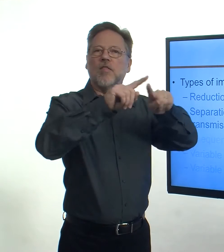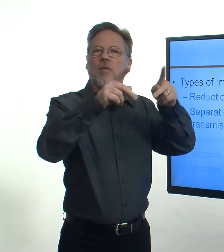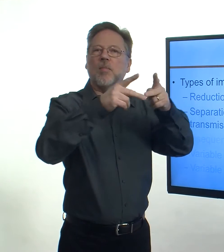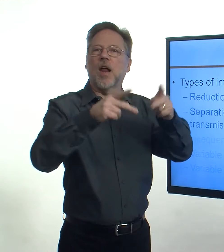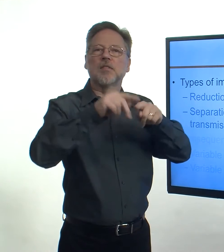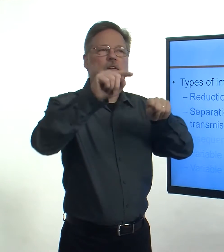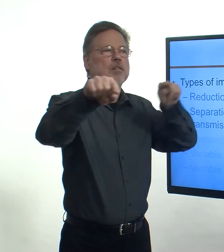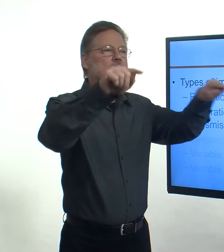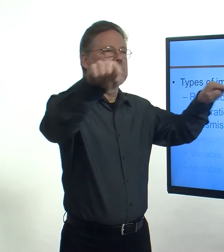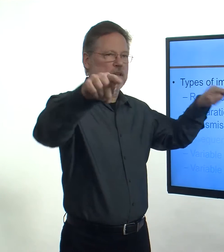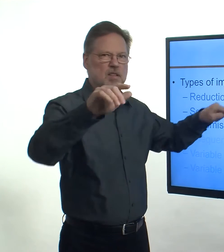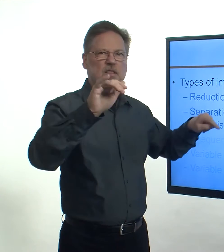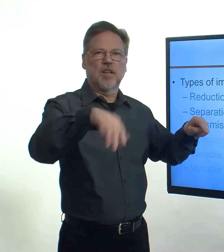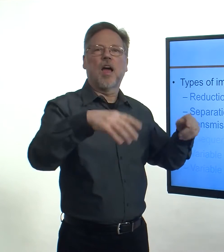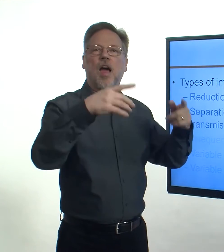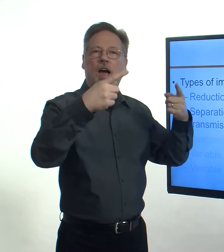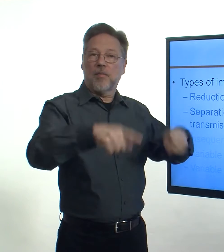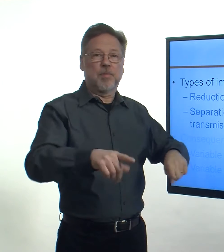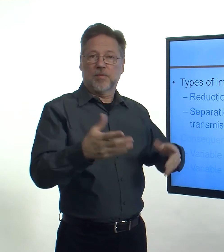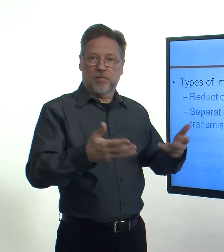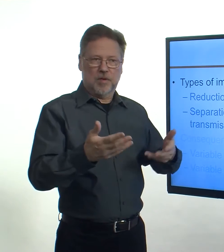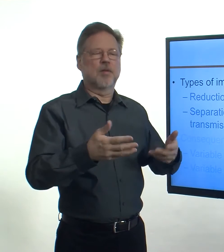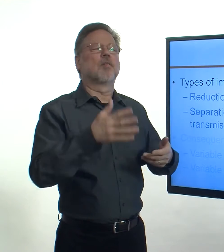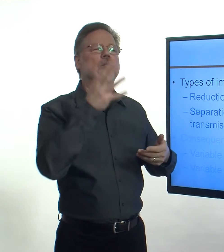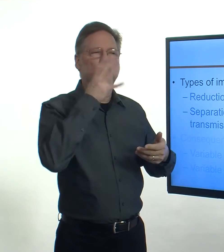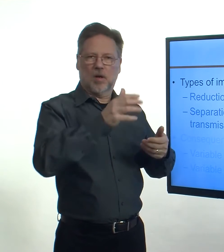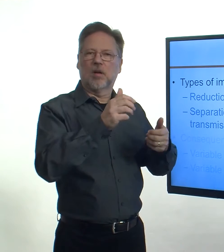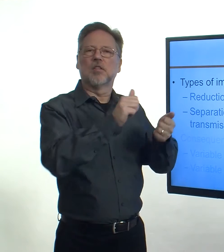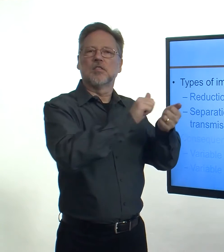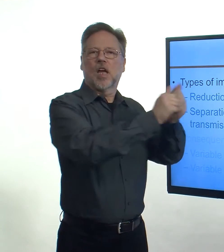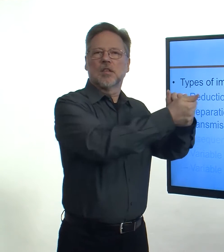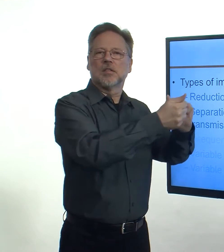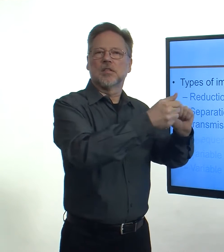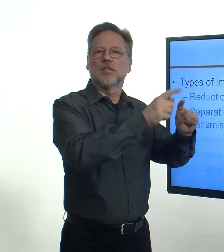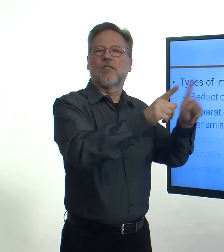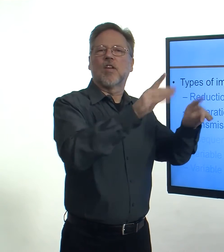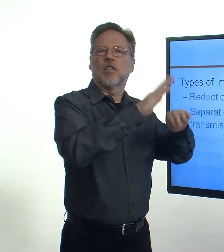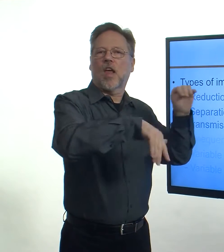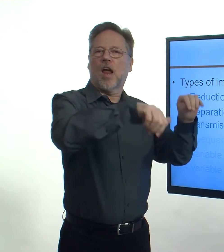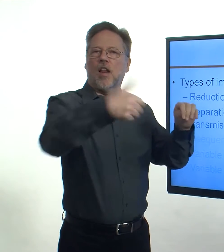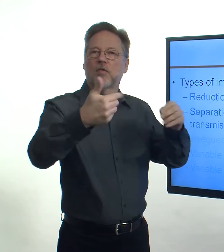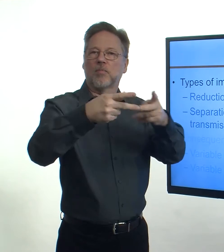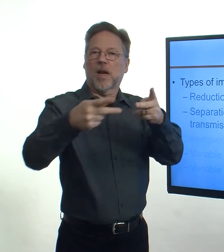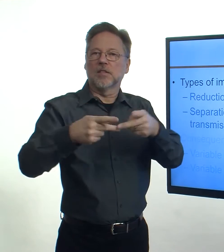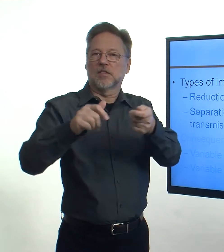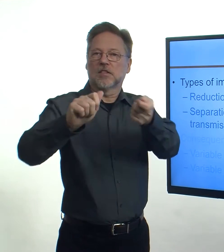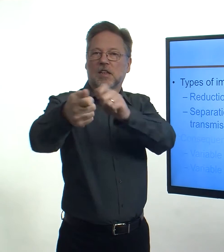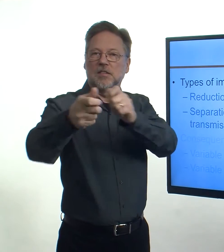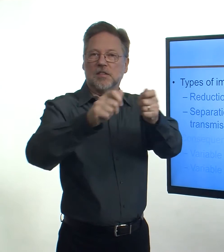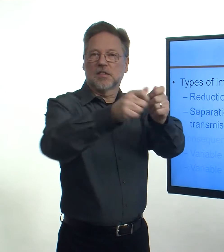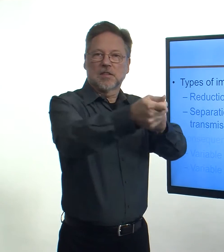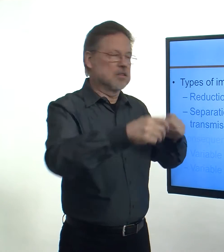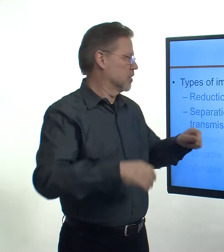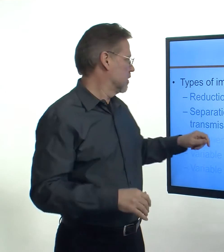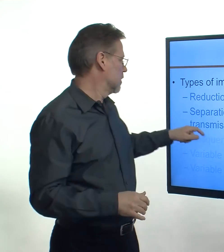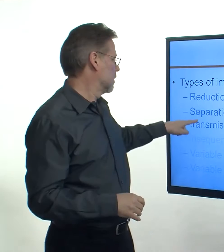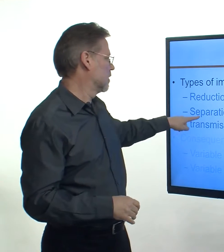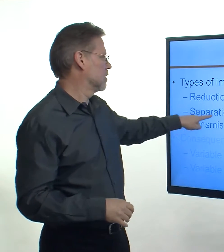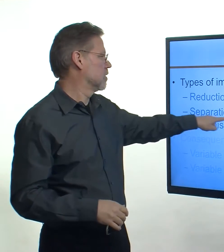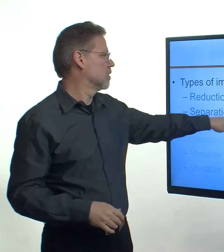original form will eventually be transmitted to various places. When that happens, sign changes occur independently of change in other places, now